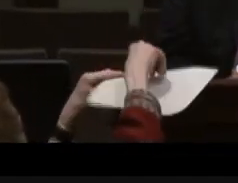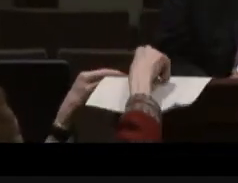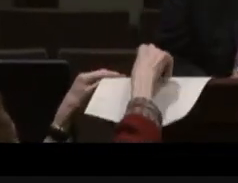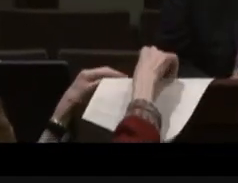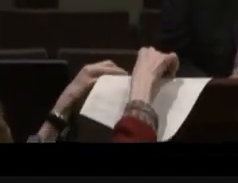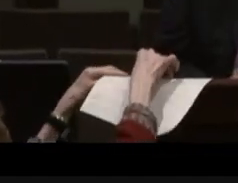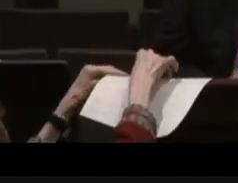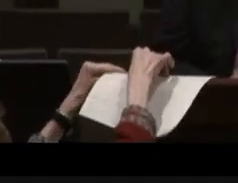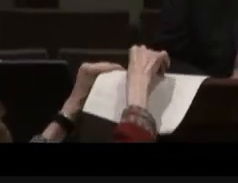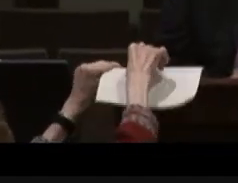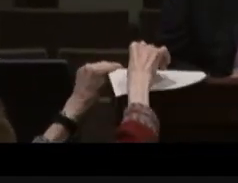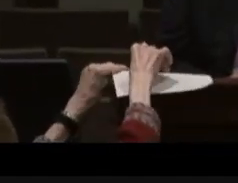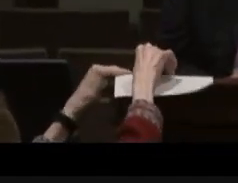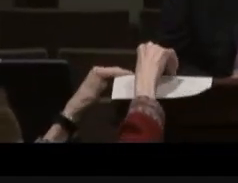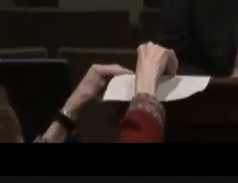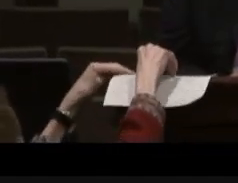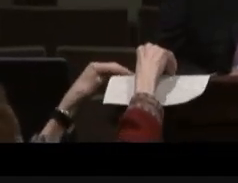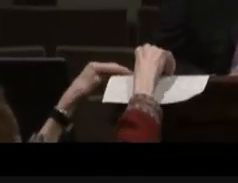Pardon?